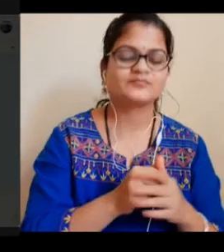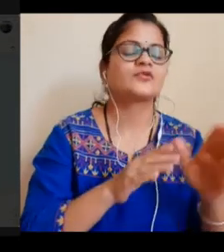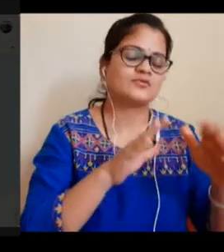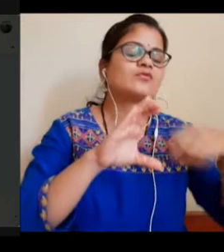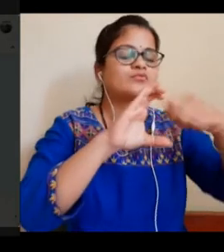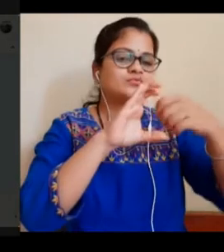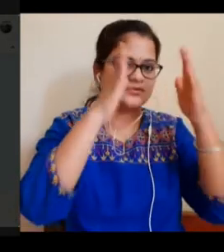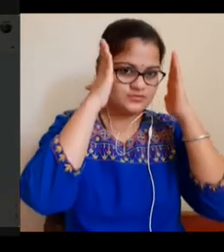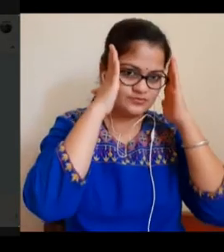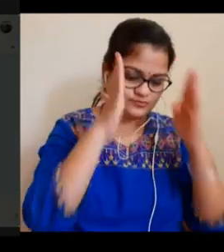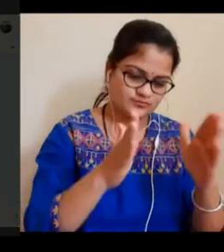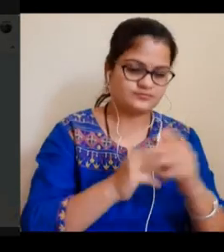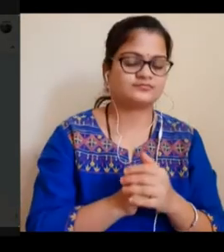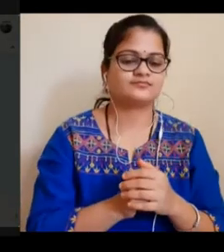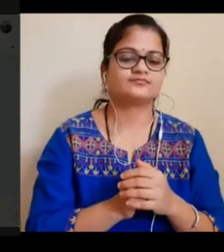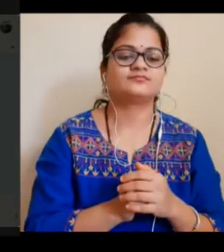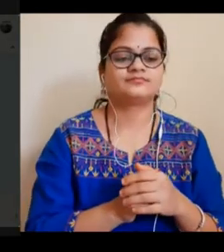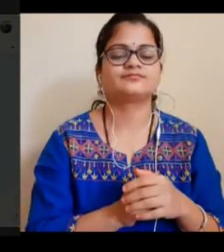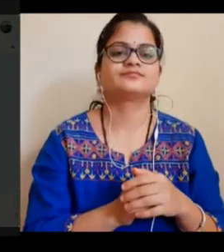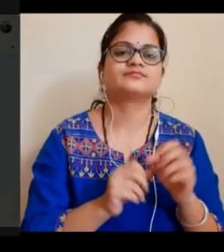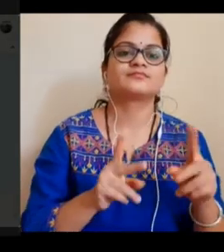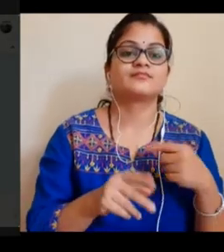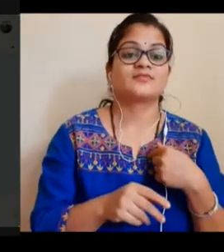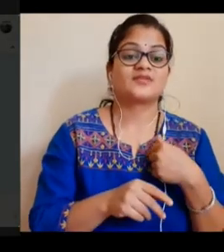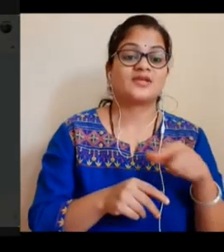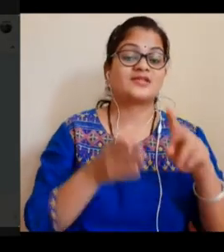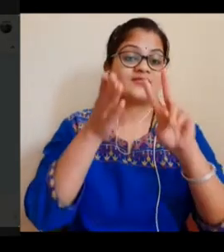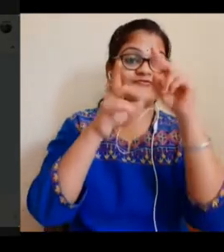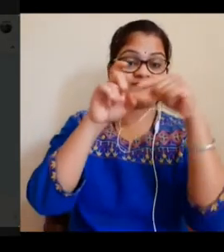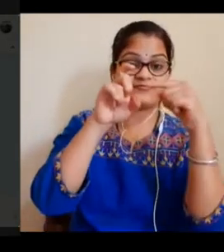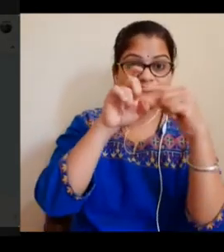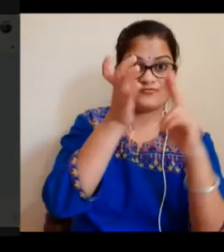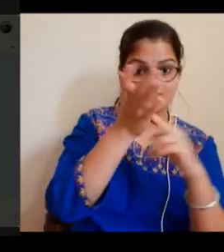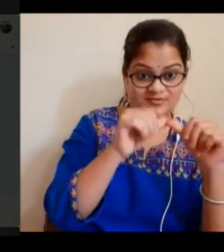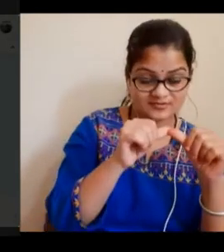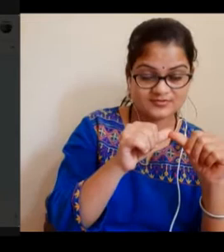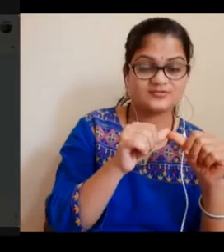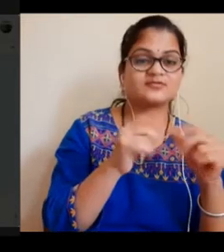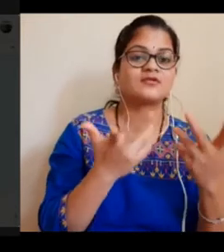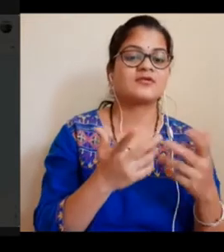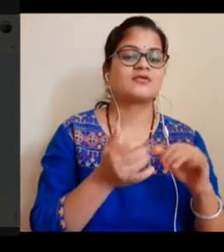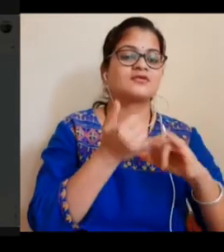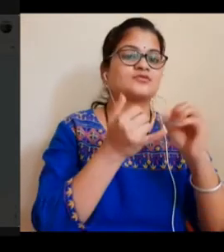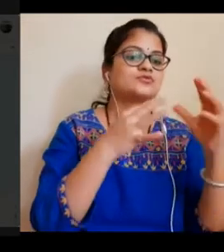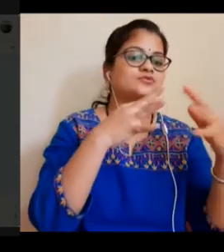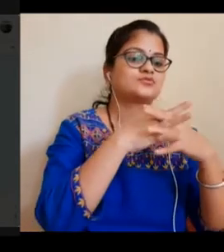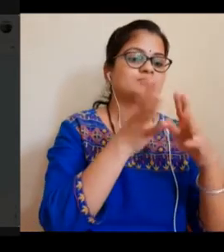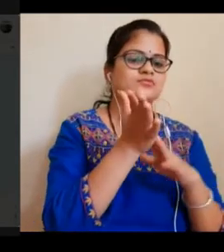You focus on recording. Yeah. Okay, so I have Veena. Would anyone else